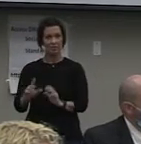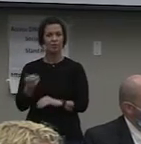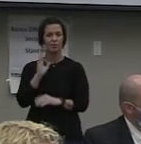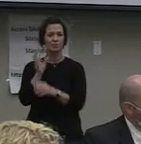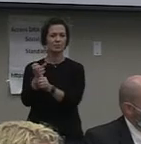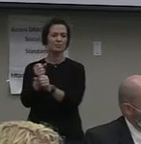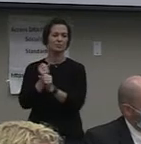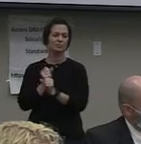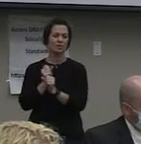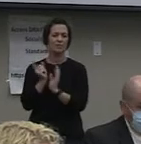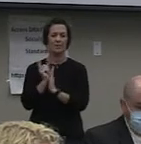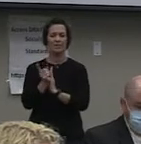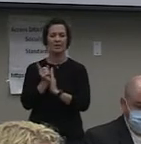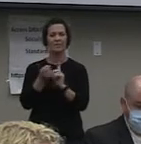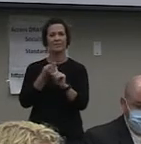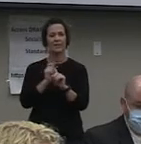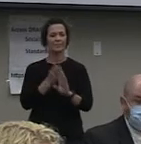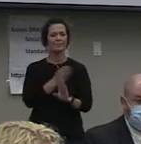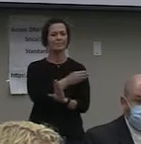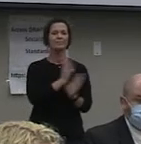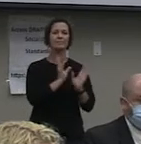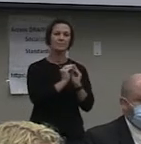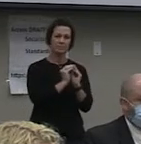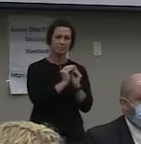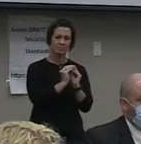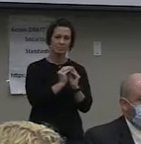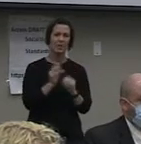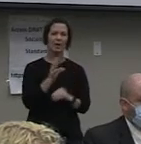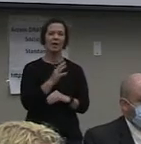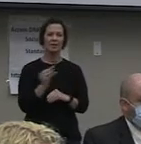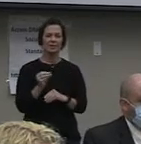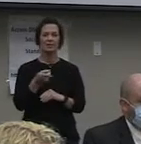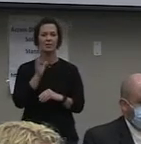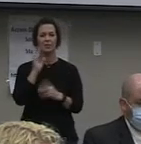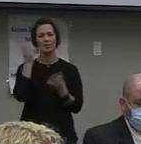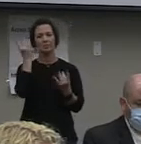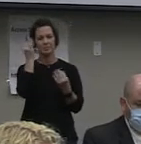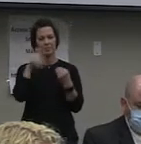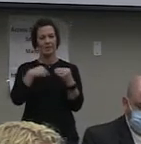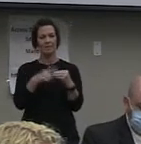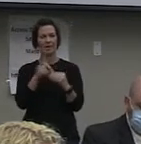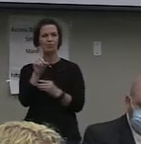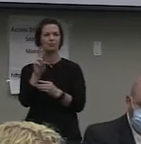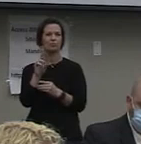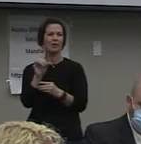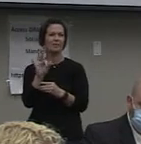the minutes from the previous meeting, and then we will consider the draft standards.